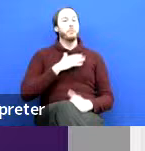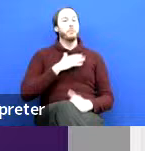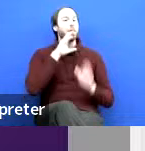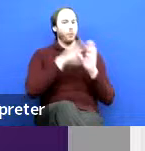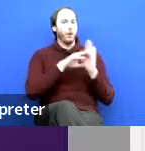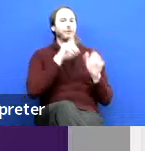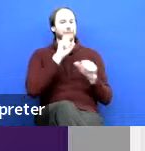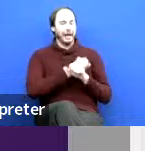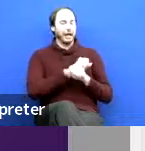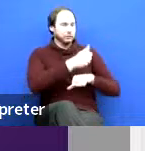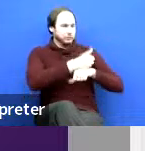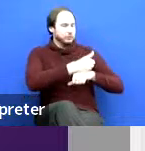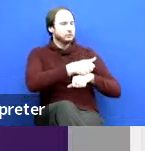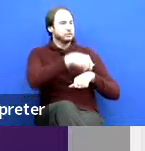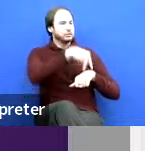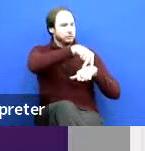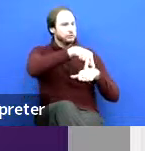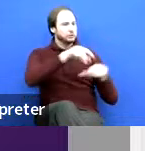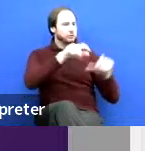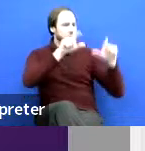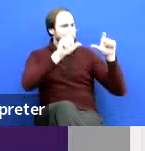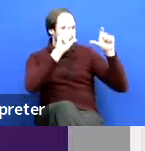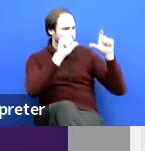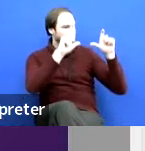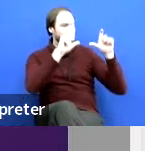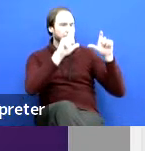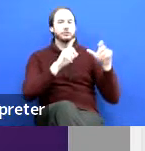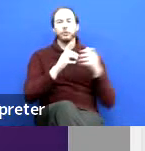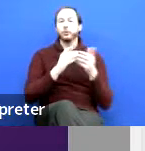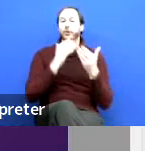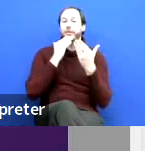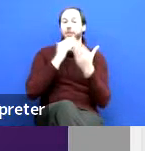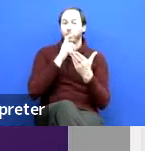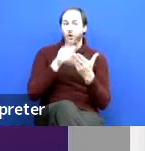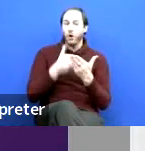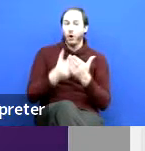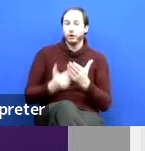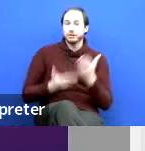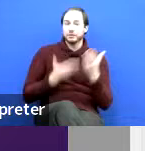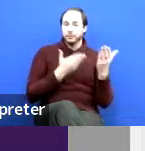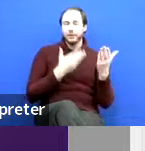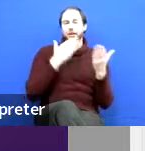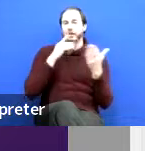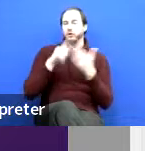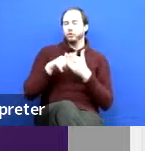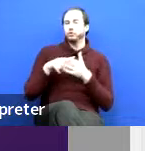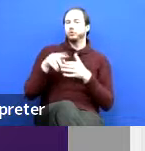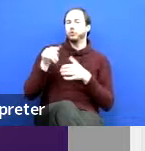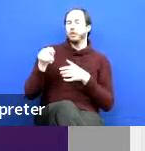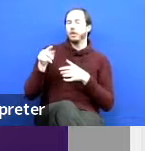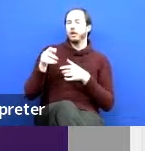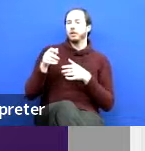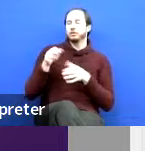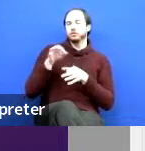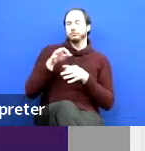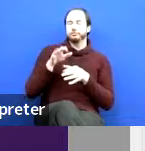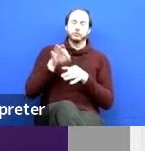photographs. So thank you to everybody who submitted, and thank you to the judges who made their